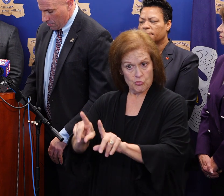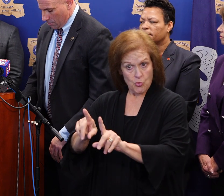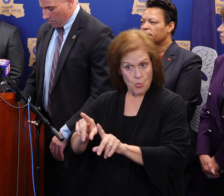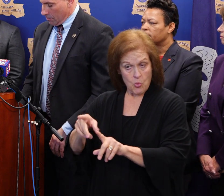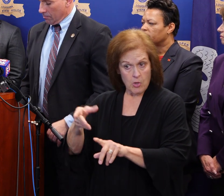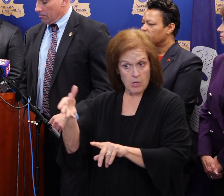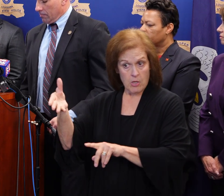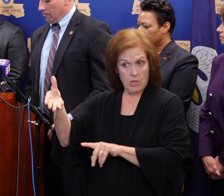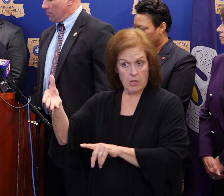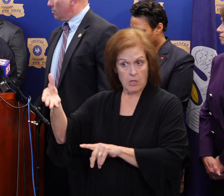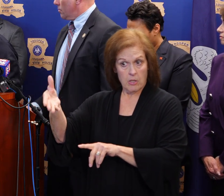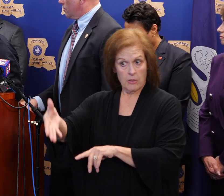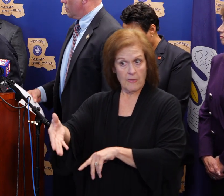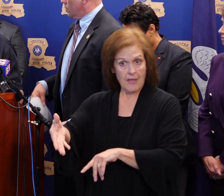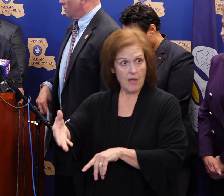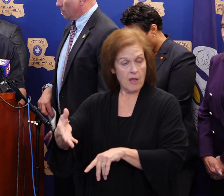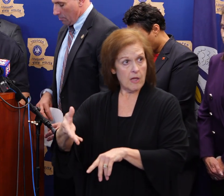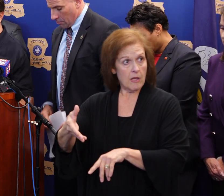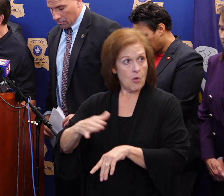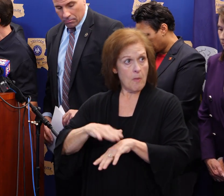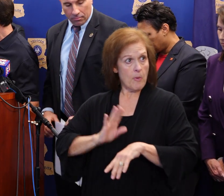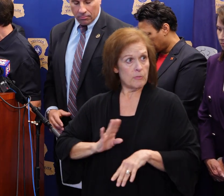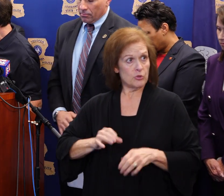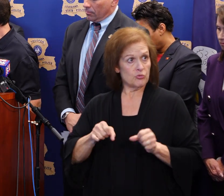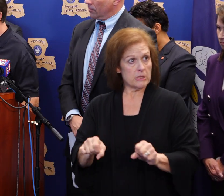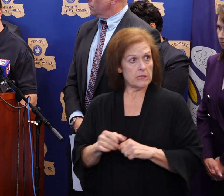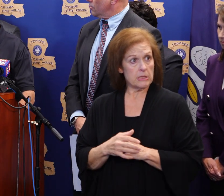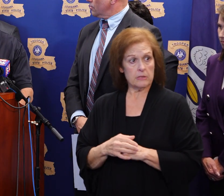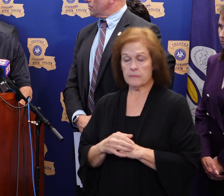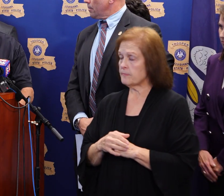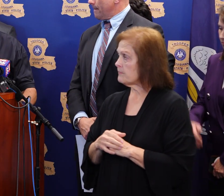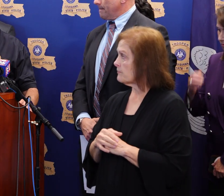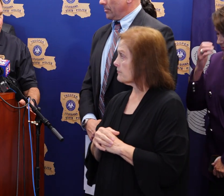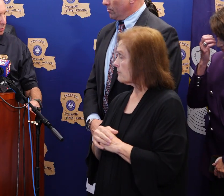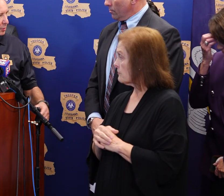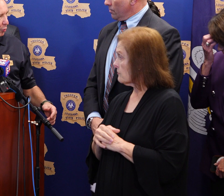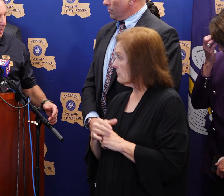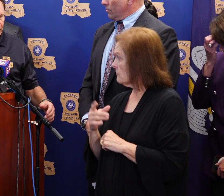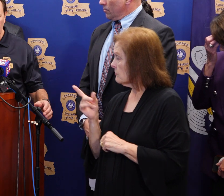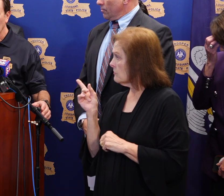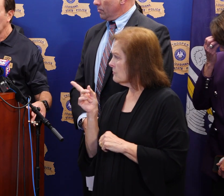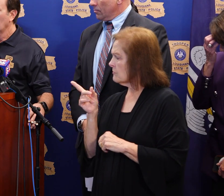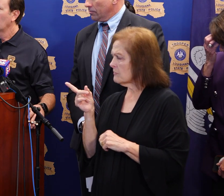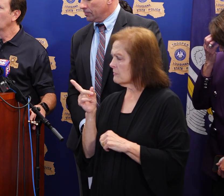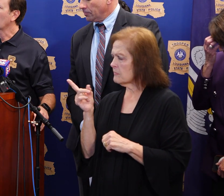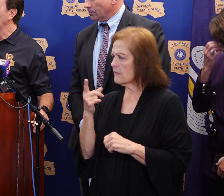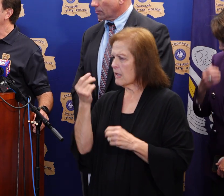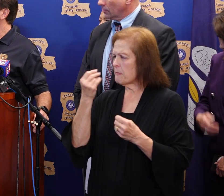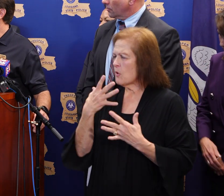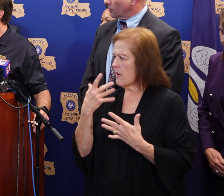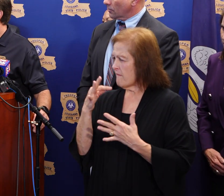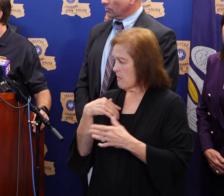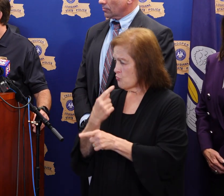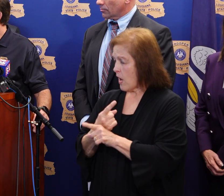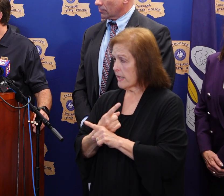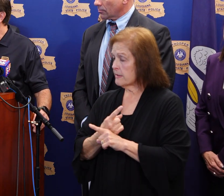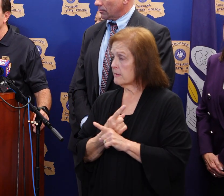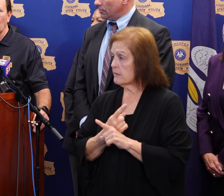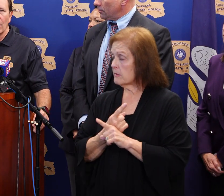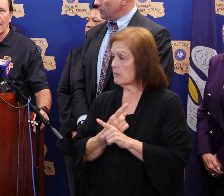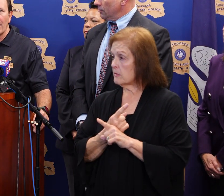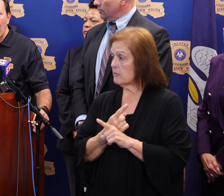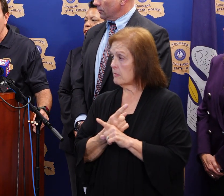precautions? Let me just say this, and either Joe or Rob will correct me. Look,